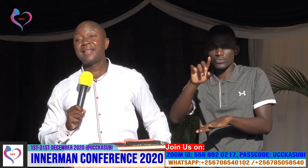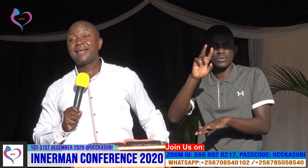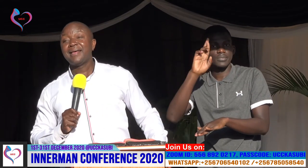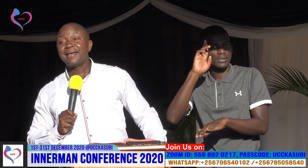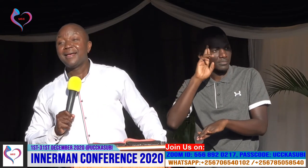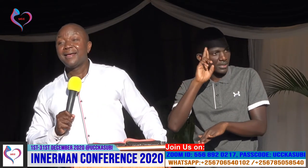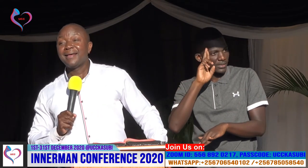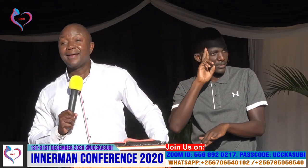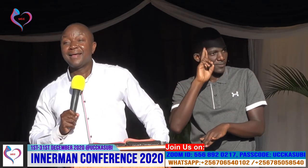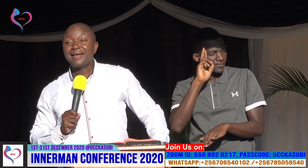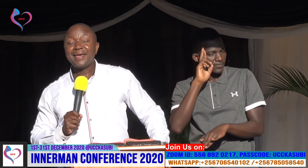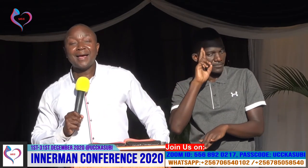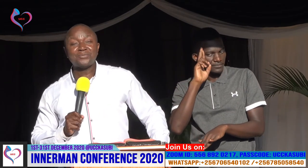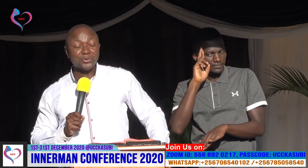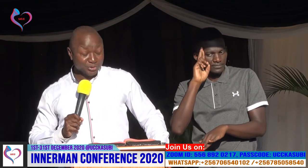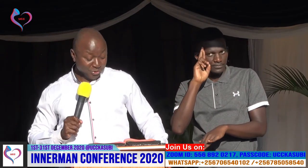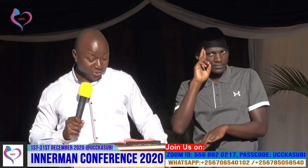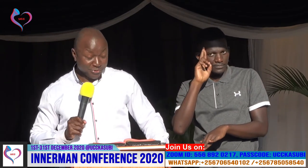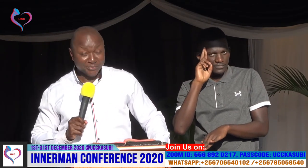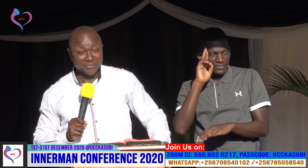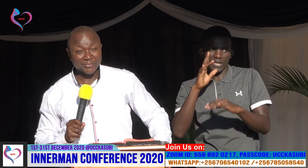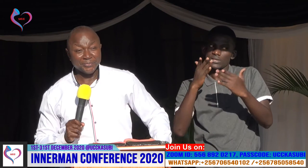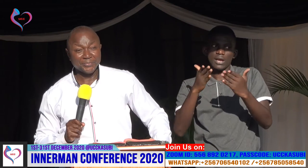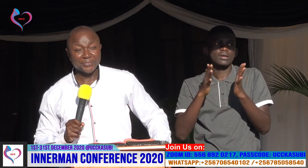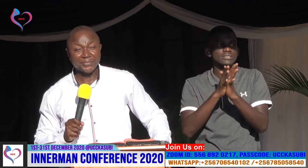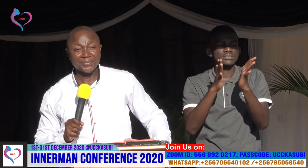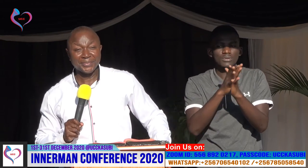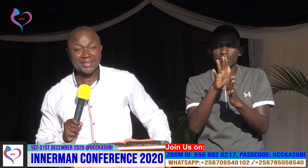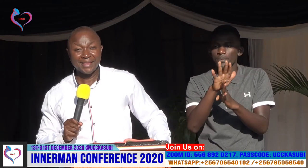Remember, here I have to go slowly.